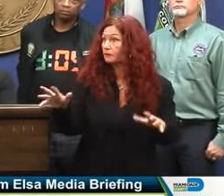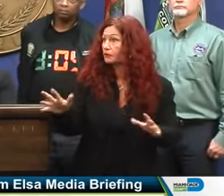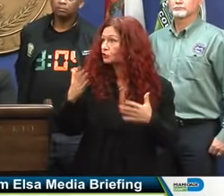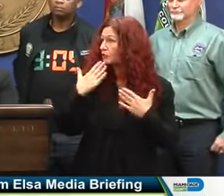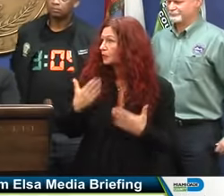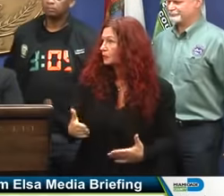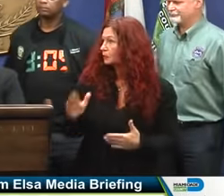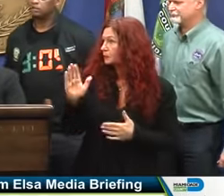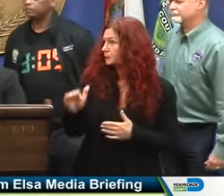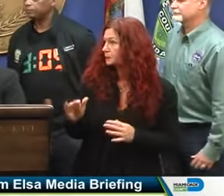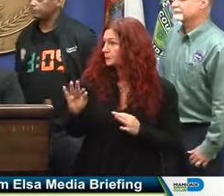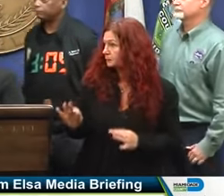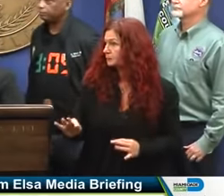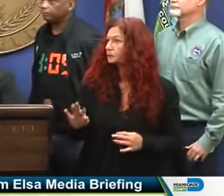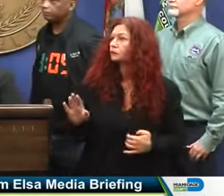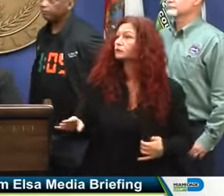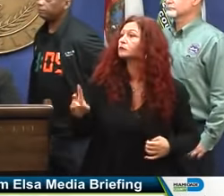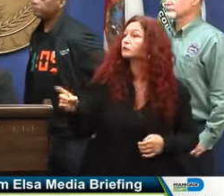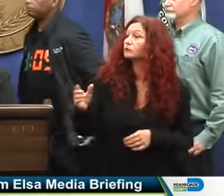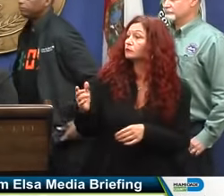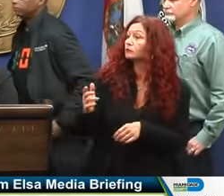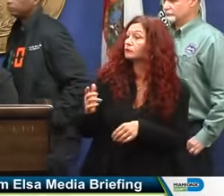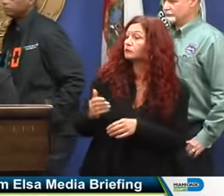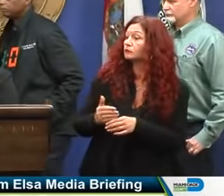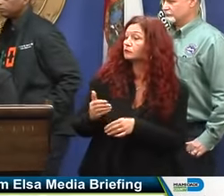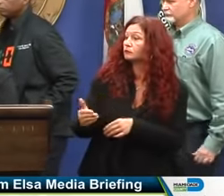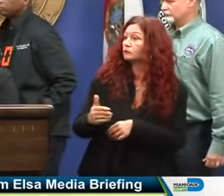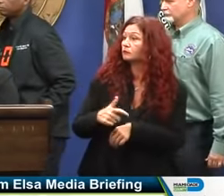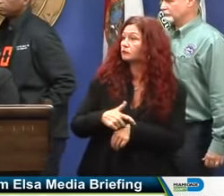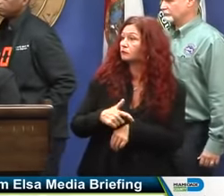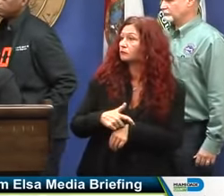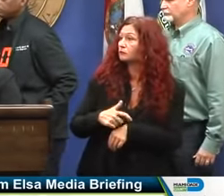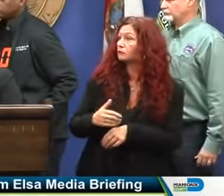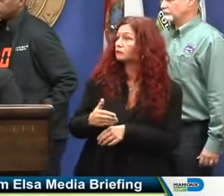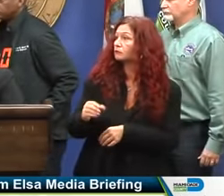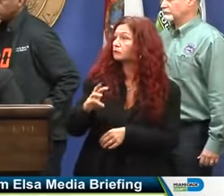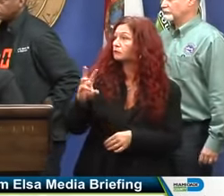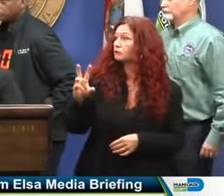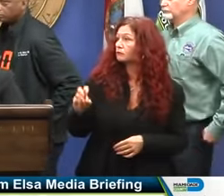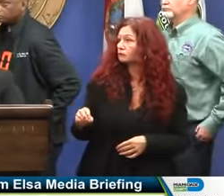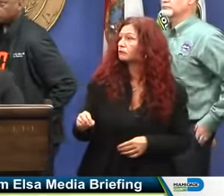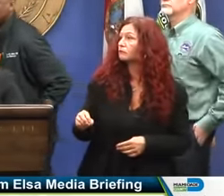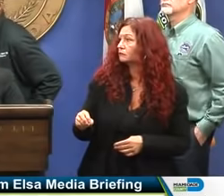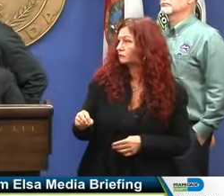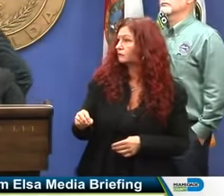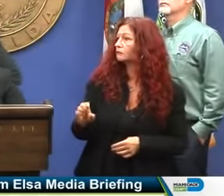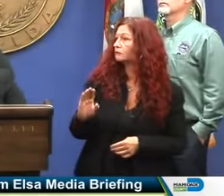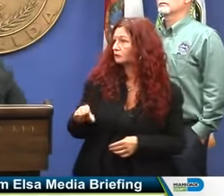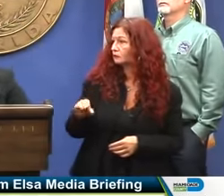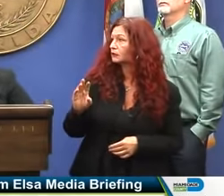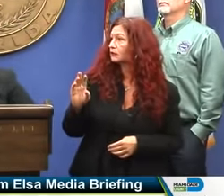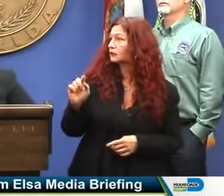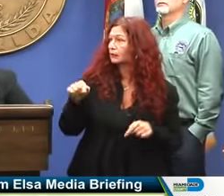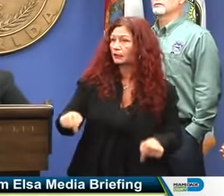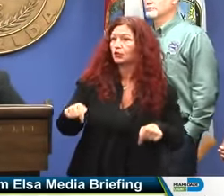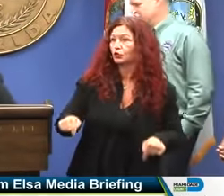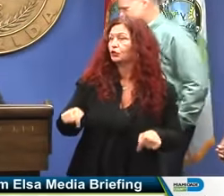folks. Do you know when the next presser might be? Probably 6:30. Thank you. Here or in Surfside? Here. To be here.